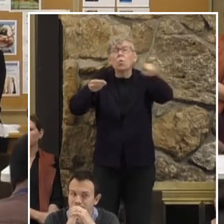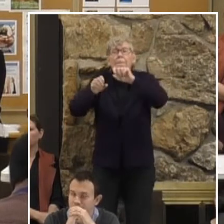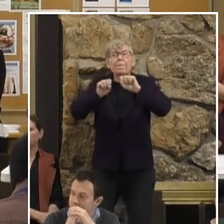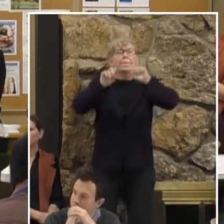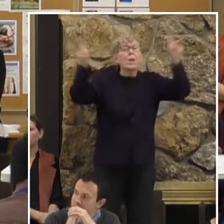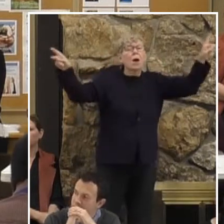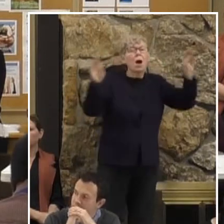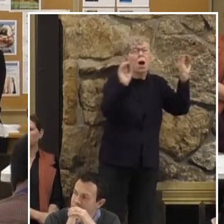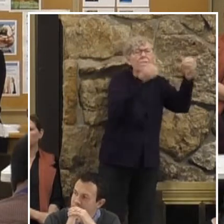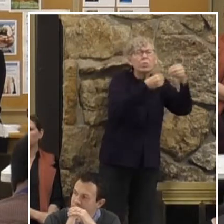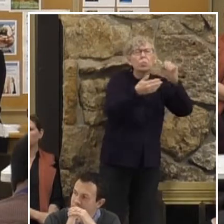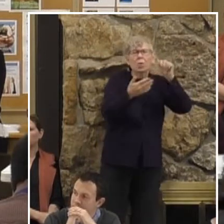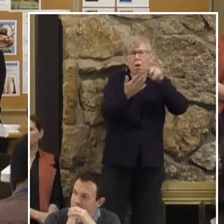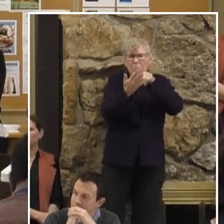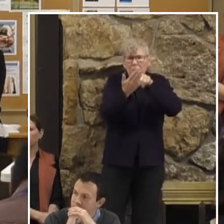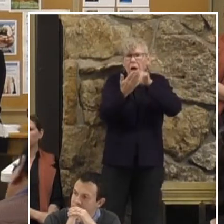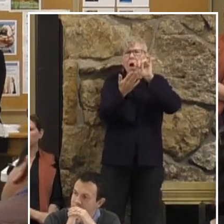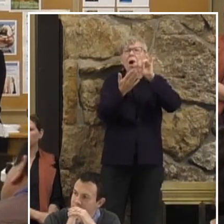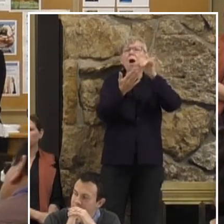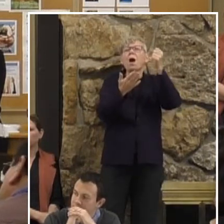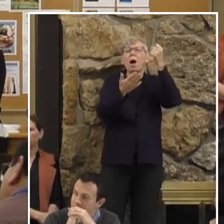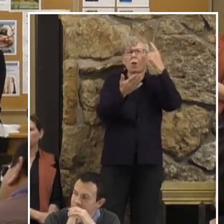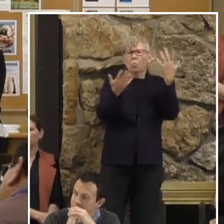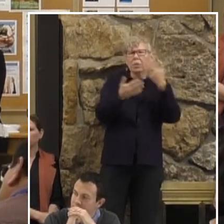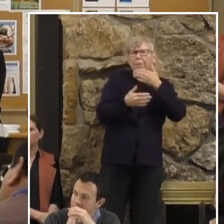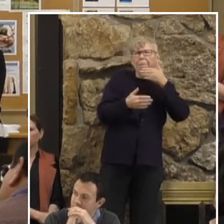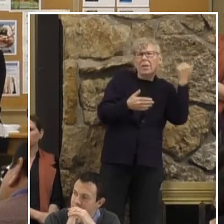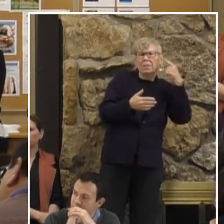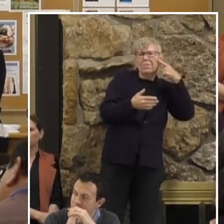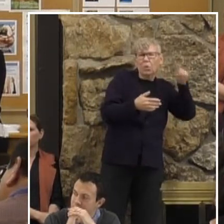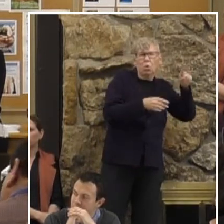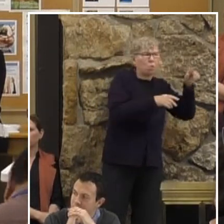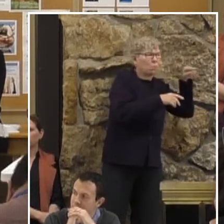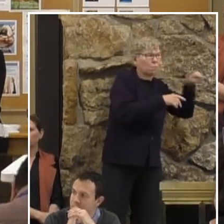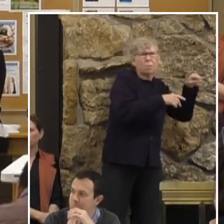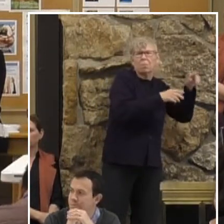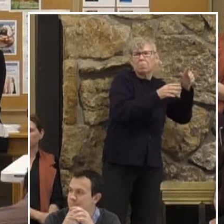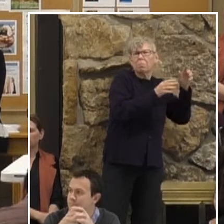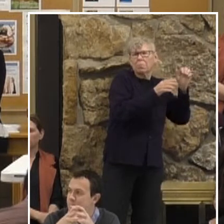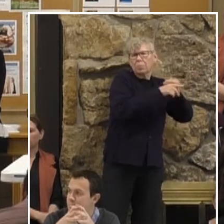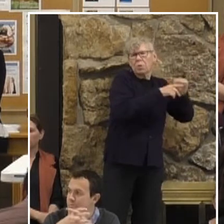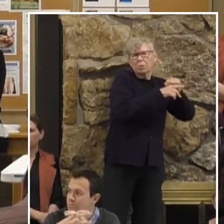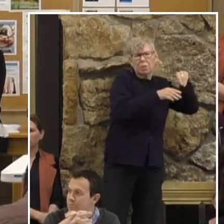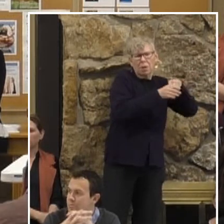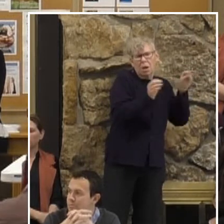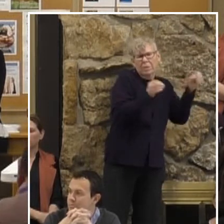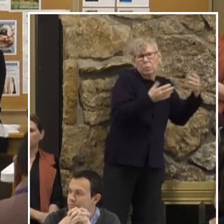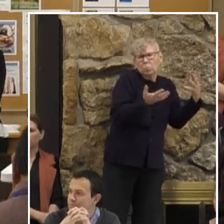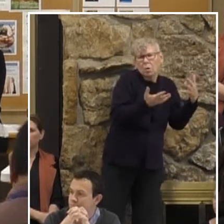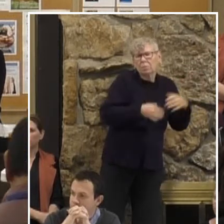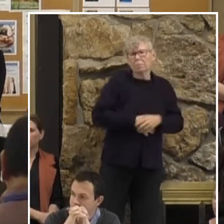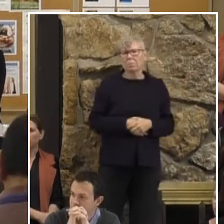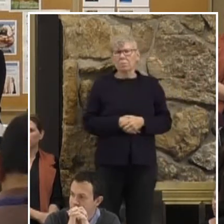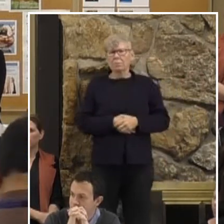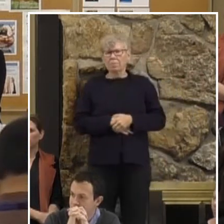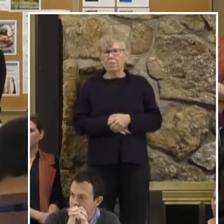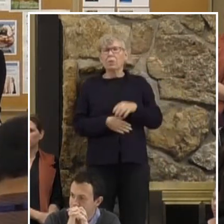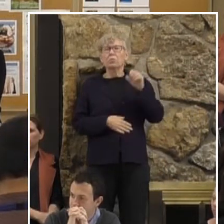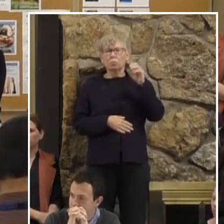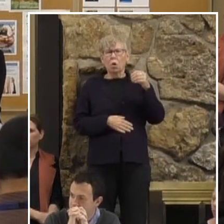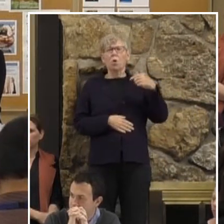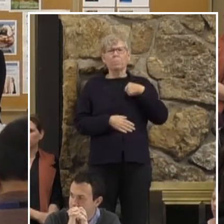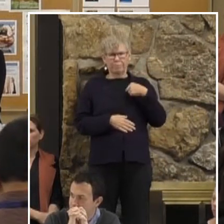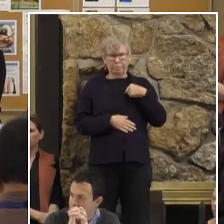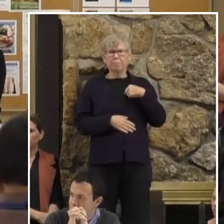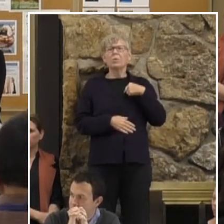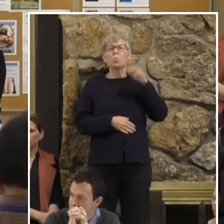best practice. So on this panel, and I'm going to ask people to introduce themselves as I'm asking questions.